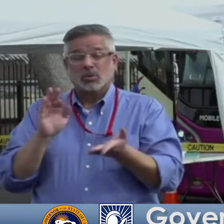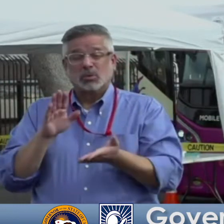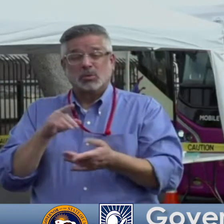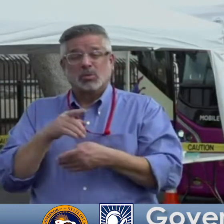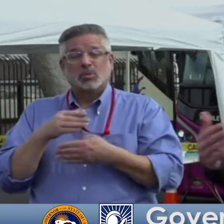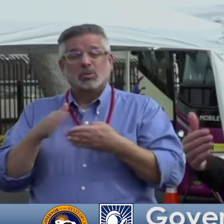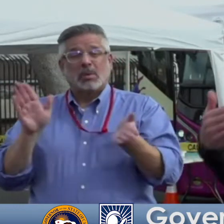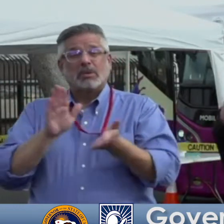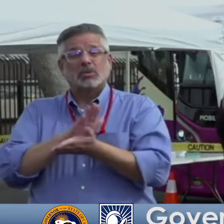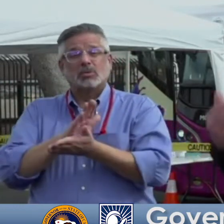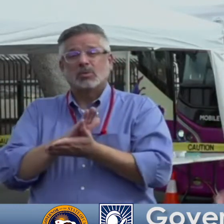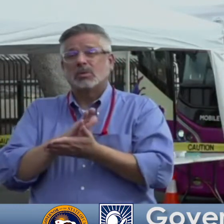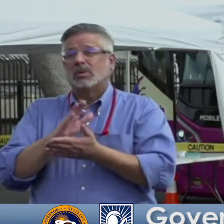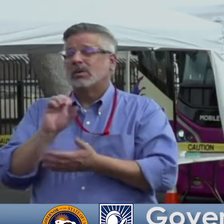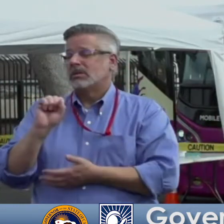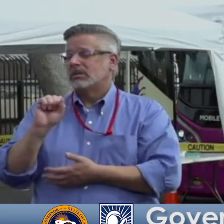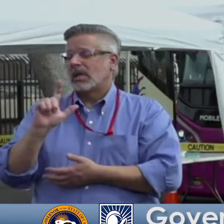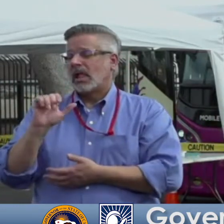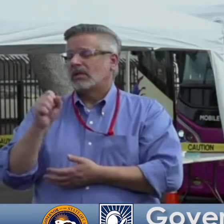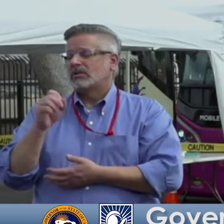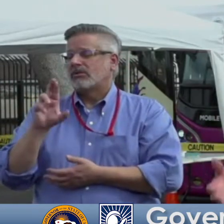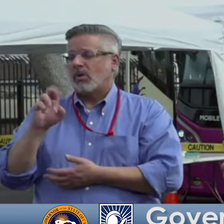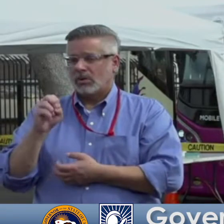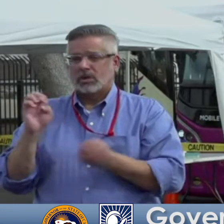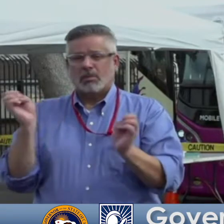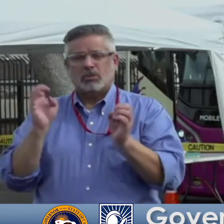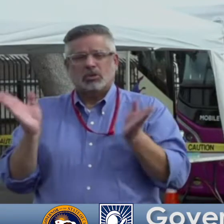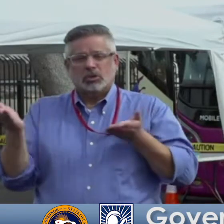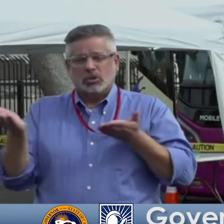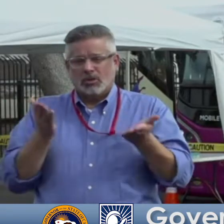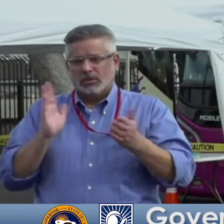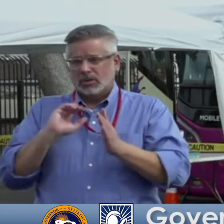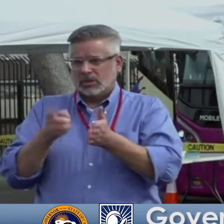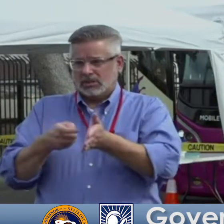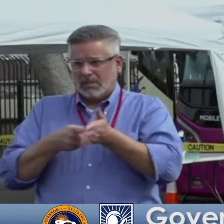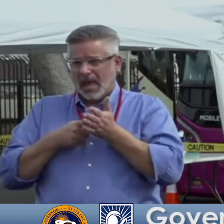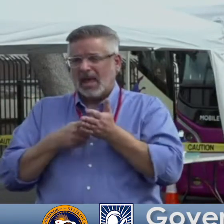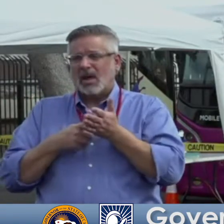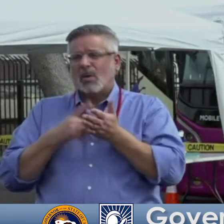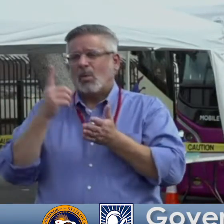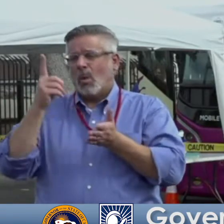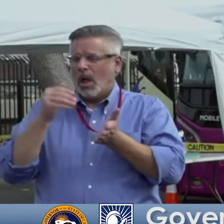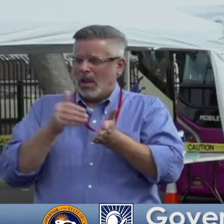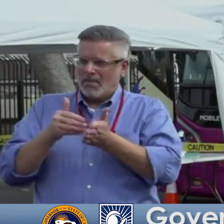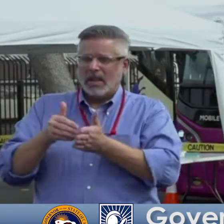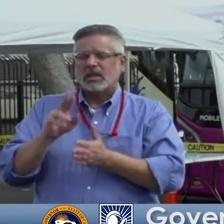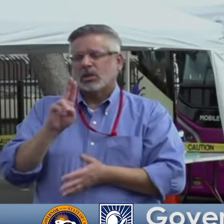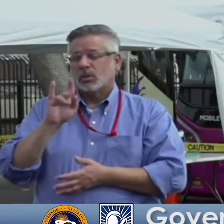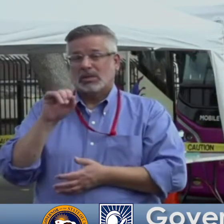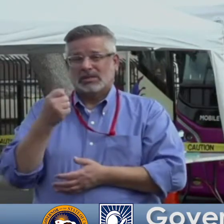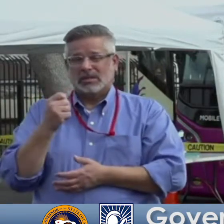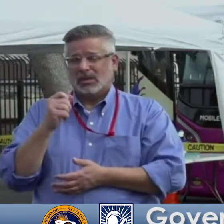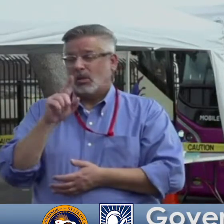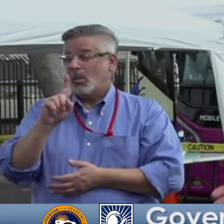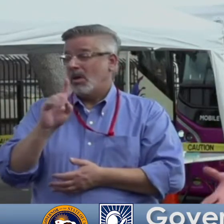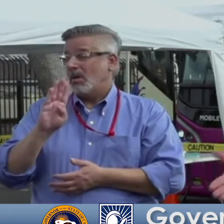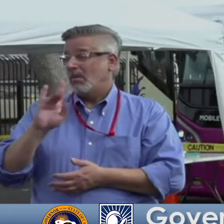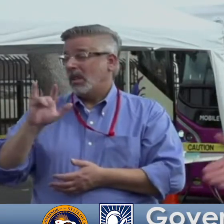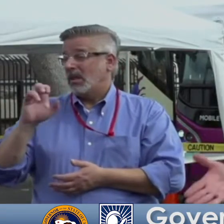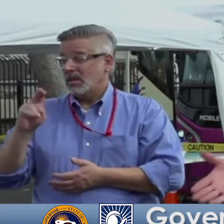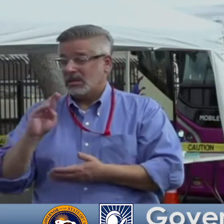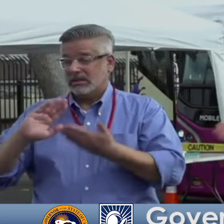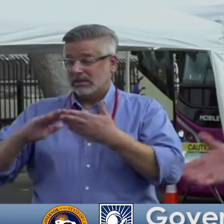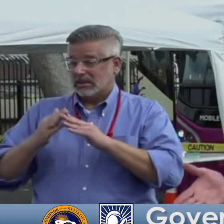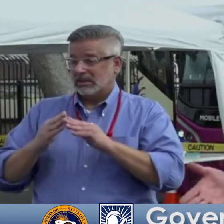a website Salesforce put up in the Office of Emergency Services on demand. We've done 1 billion units to